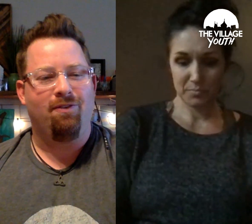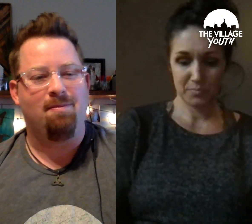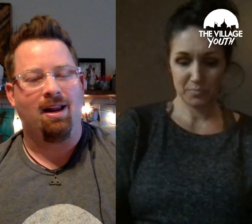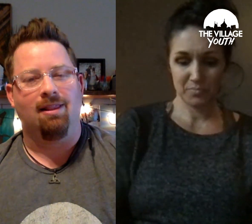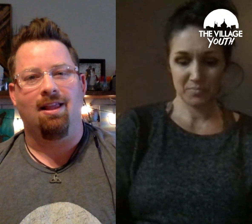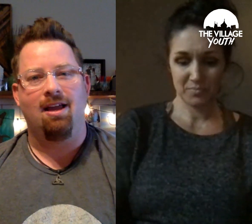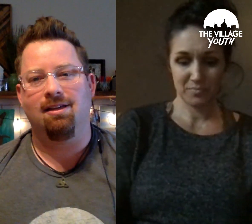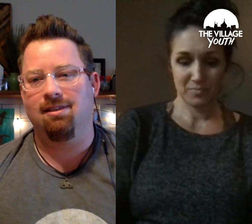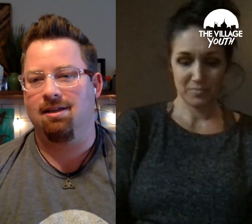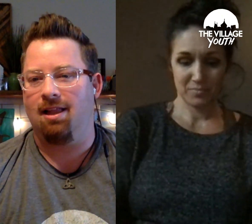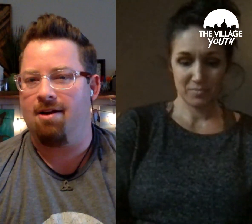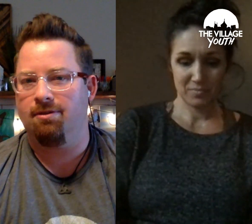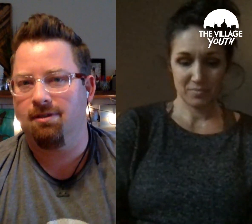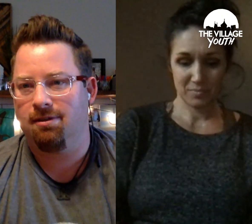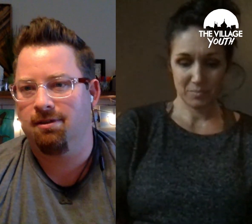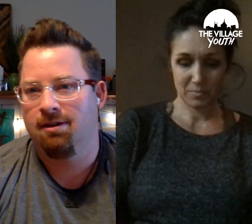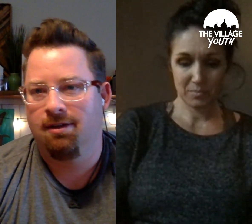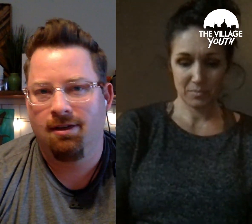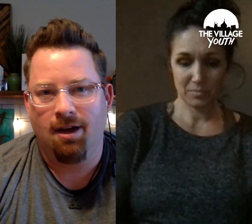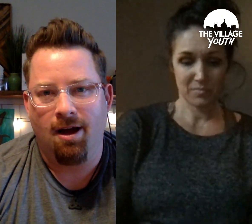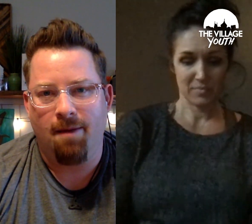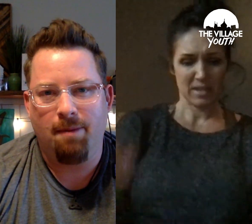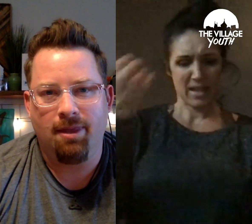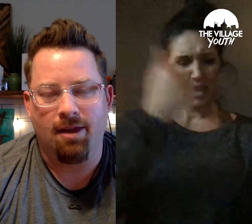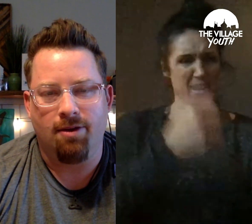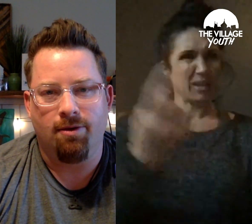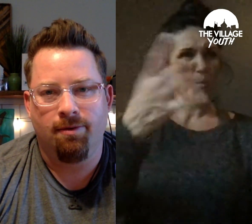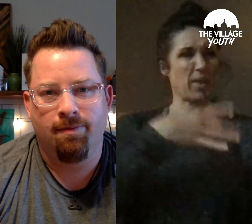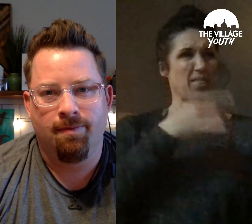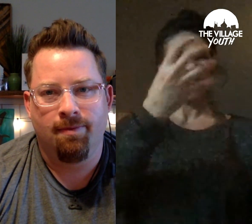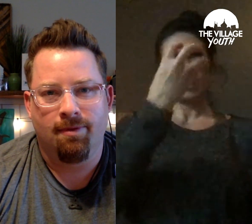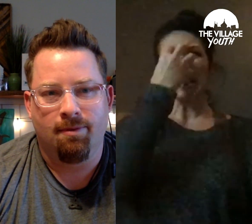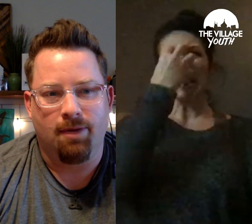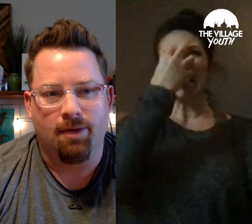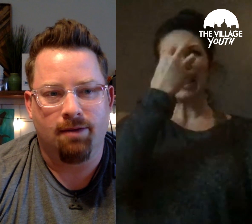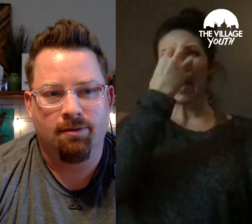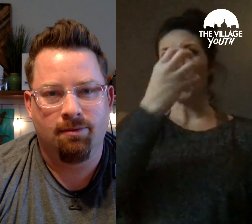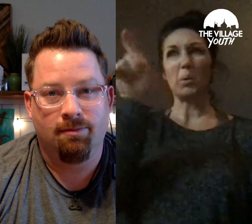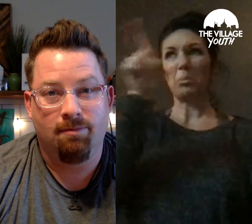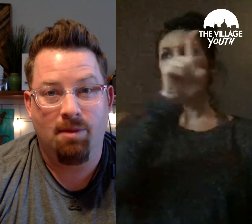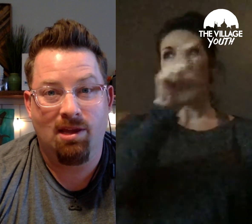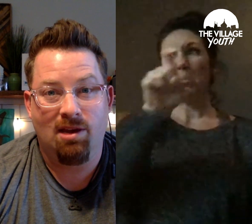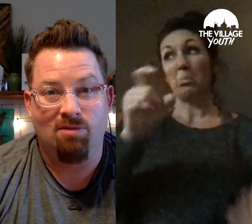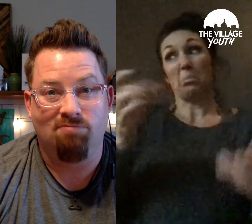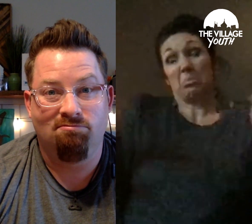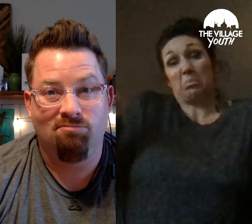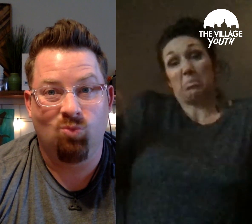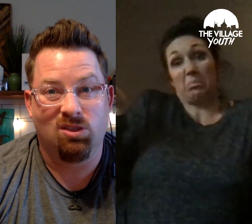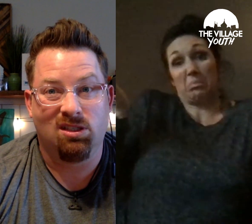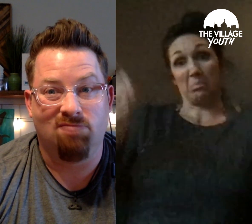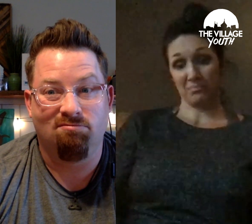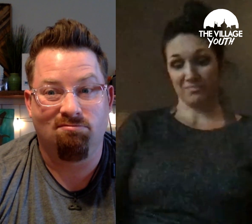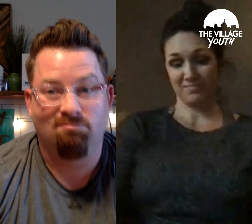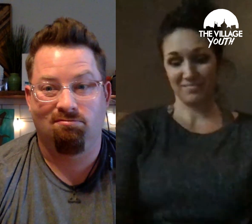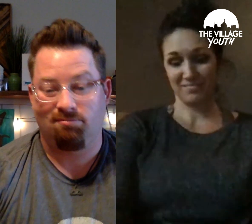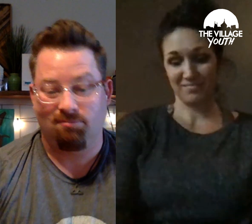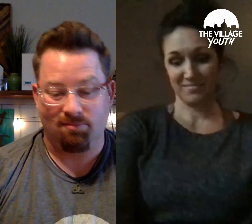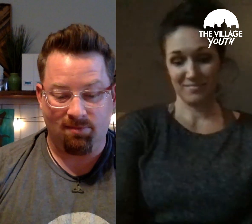don't know if anybody likes clowns. Maybe they do, but maybe they don't. We'll